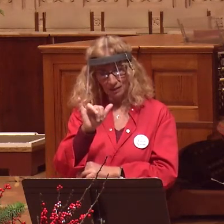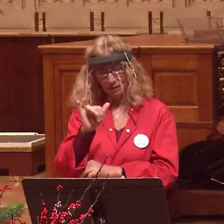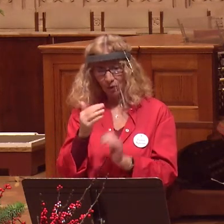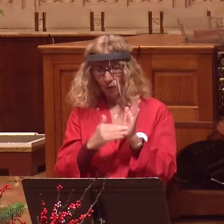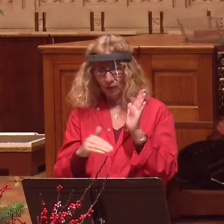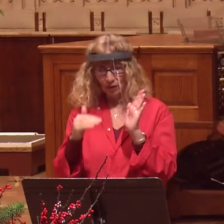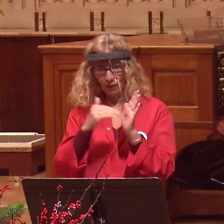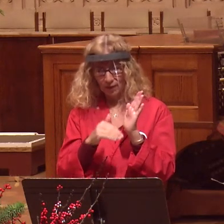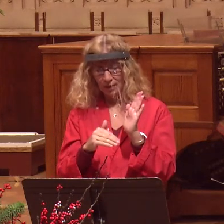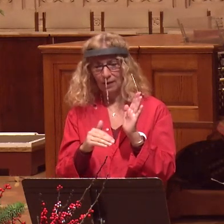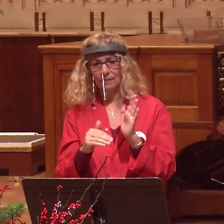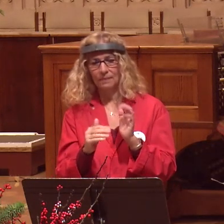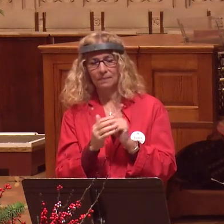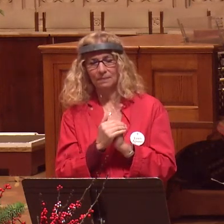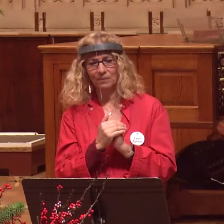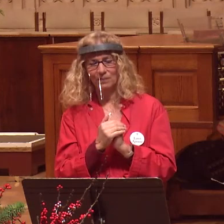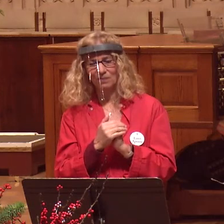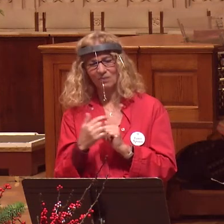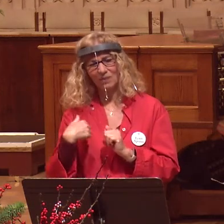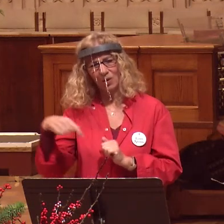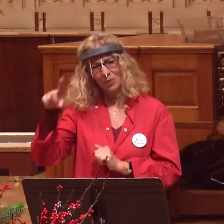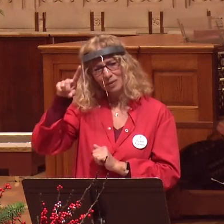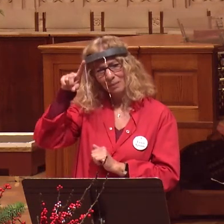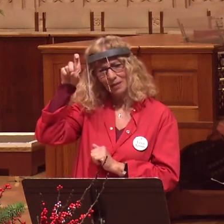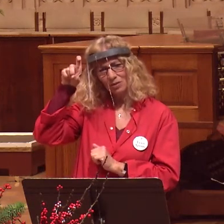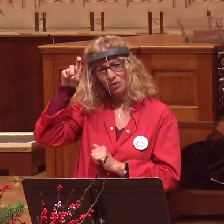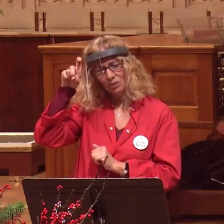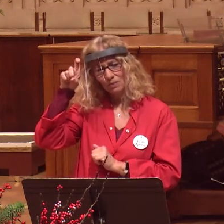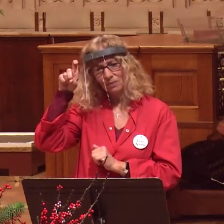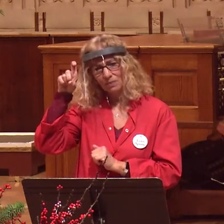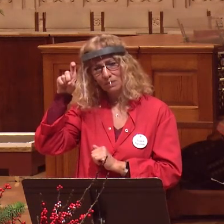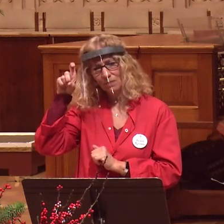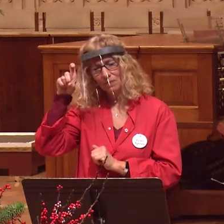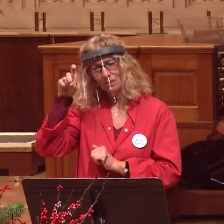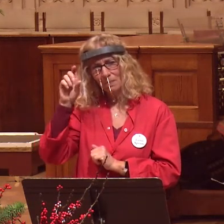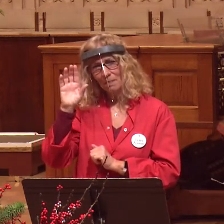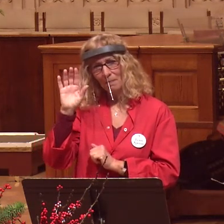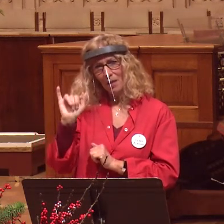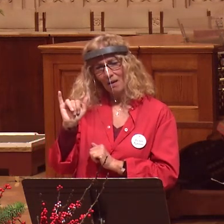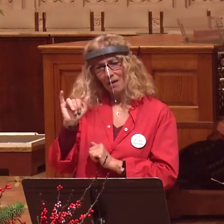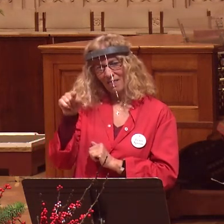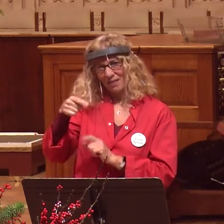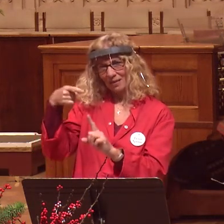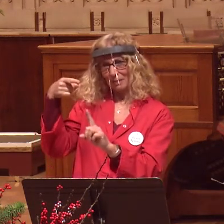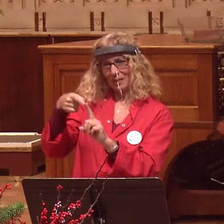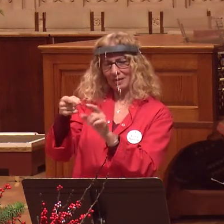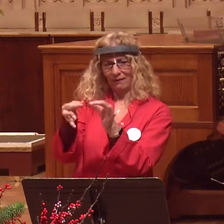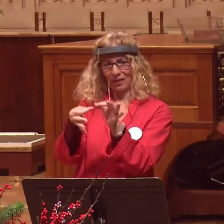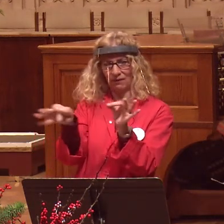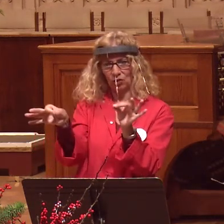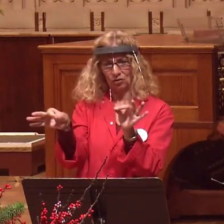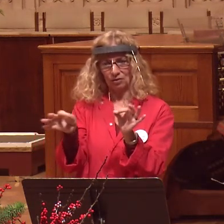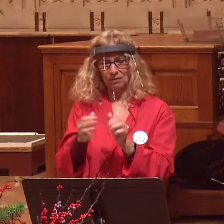again, I was puzzled by this specific verse.